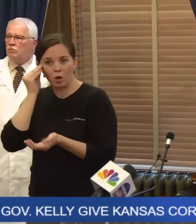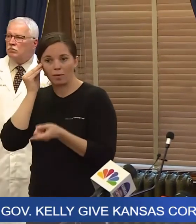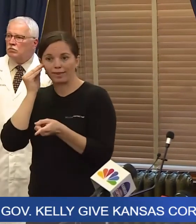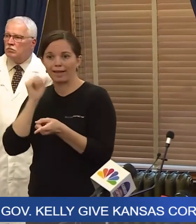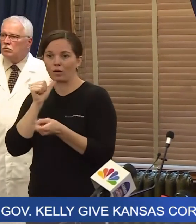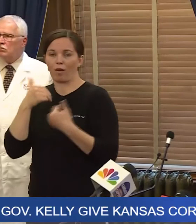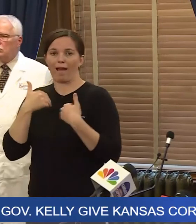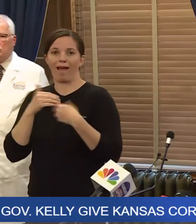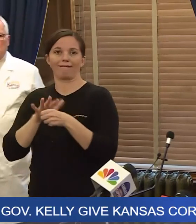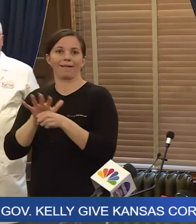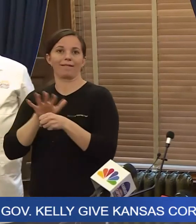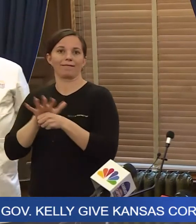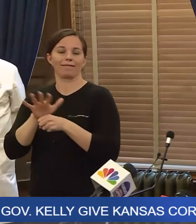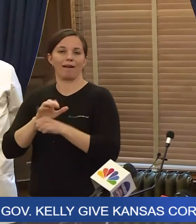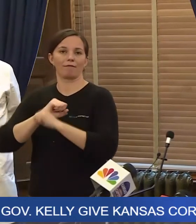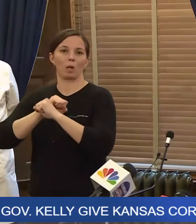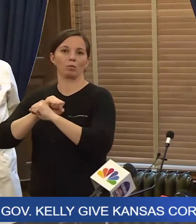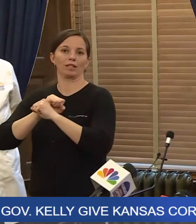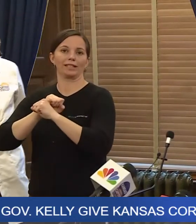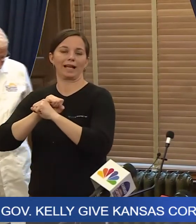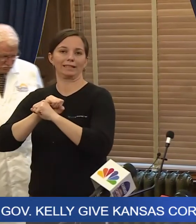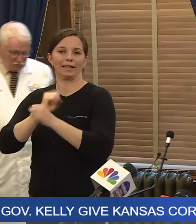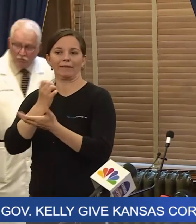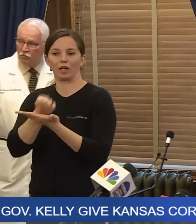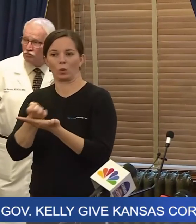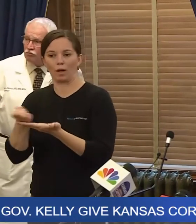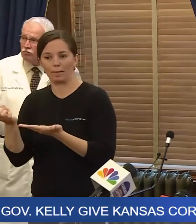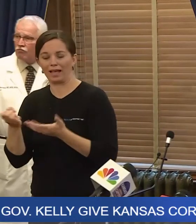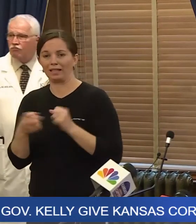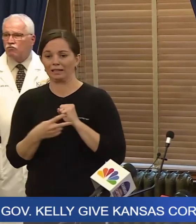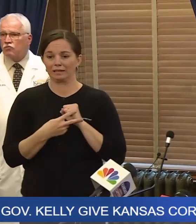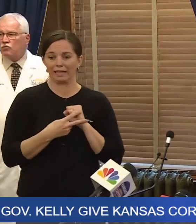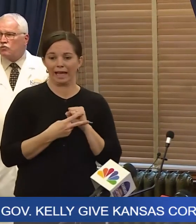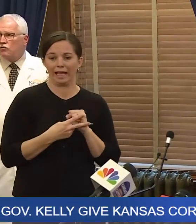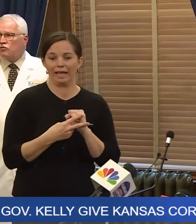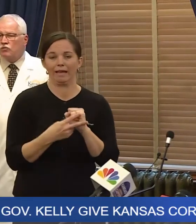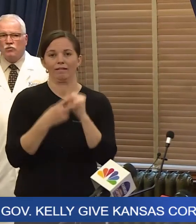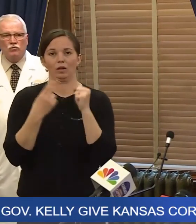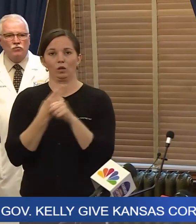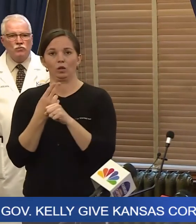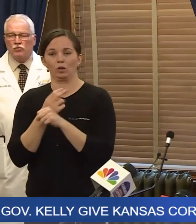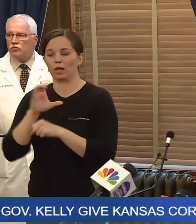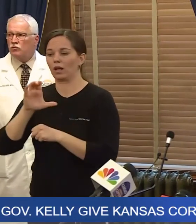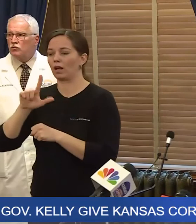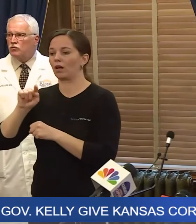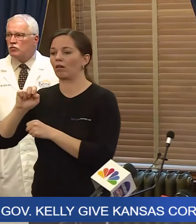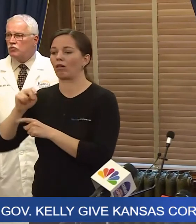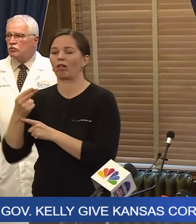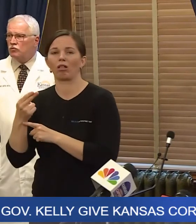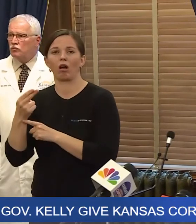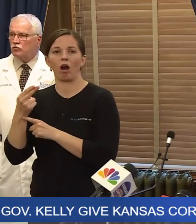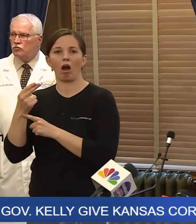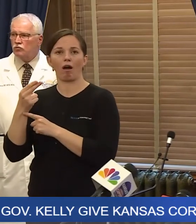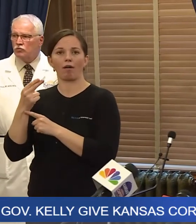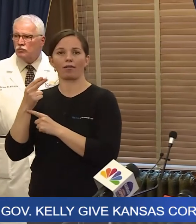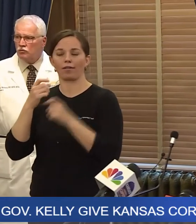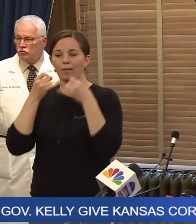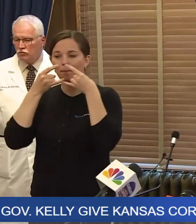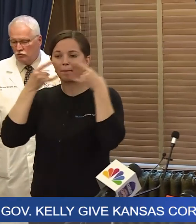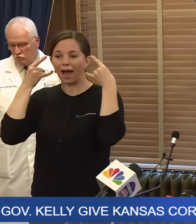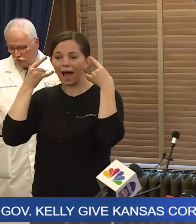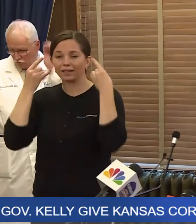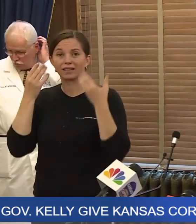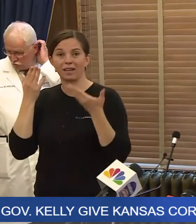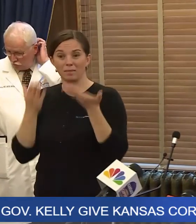don't have enough protective gear. They're saving their protective gear. They're using cloth masks. Even if they have some on hand right now, maybe